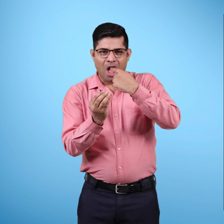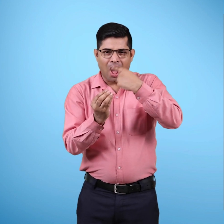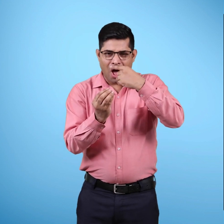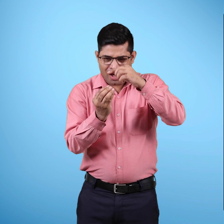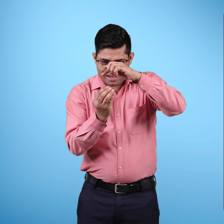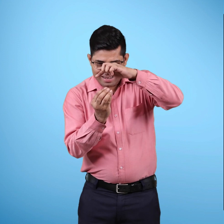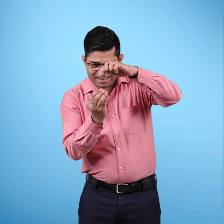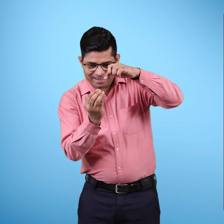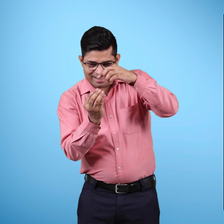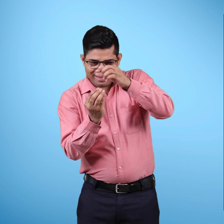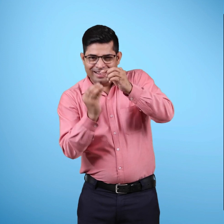turnip,